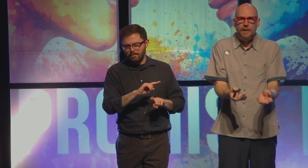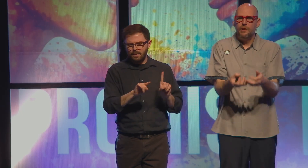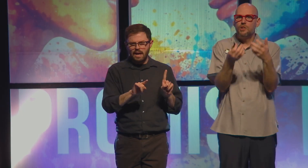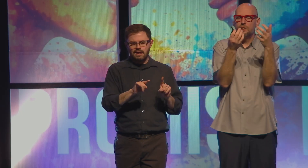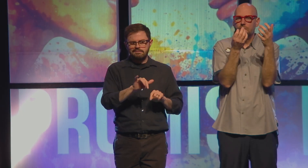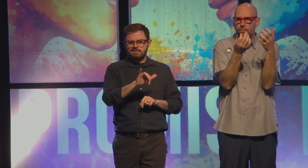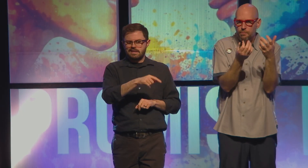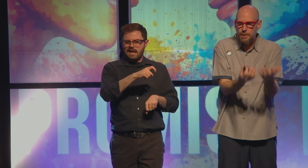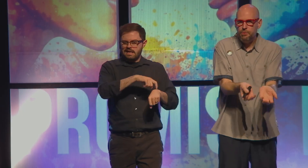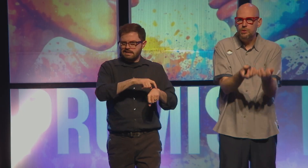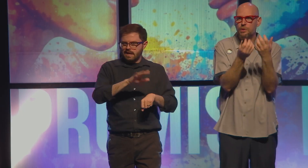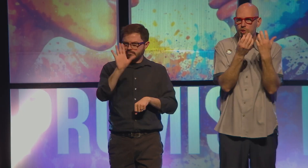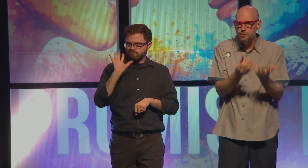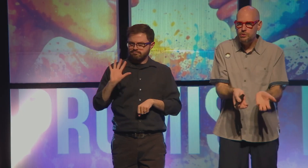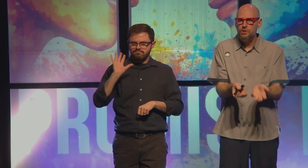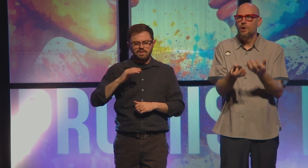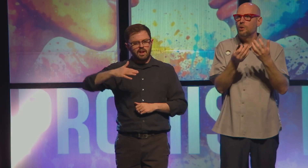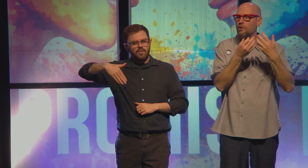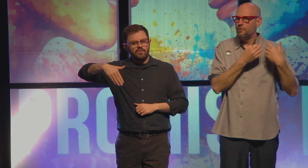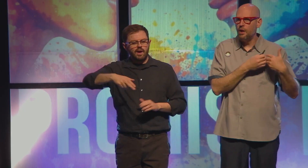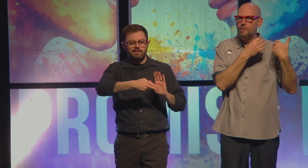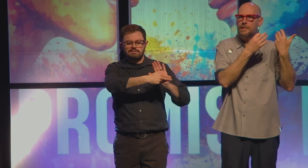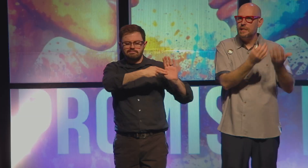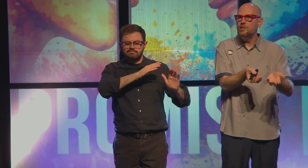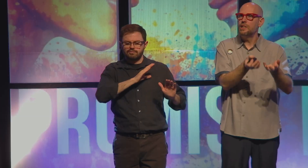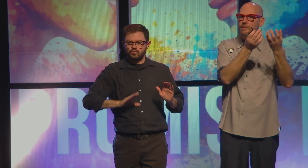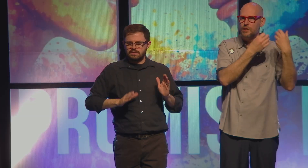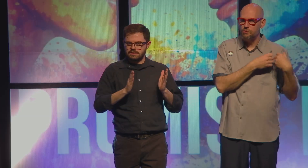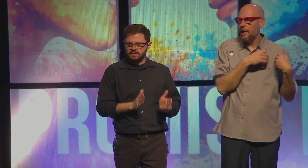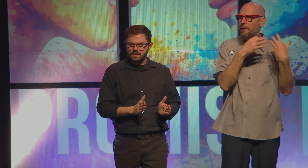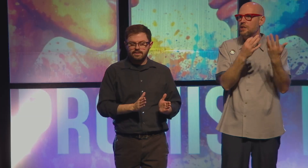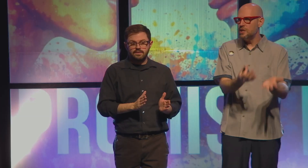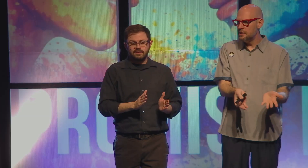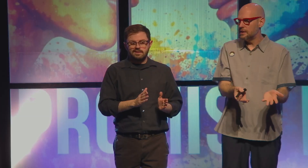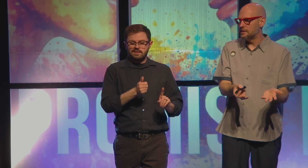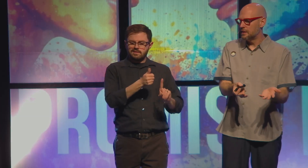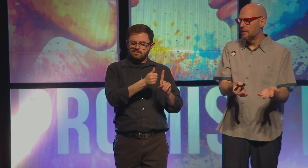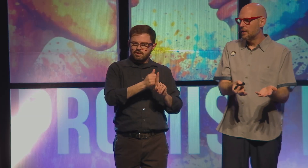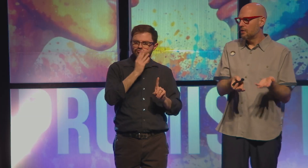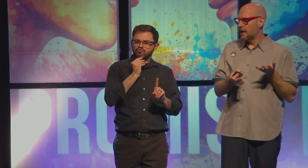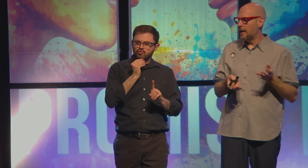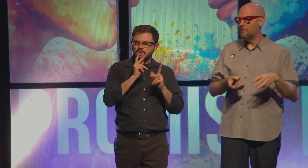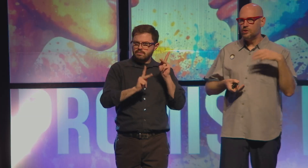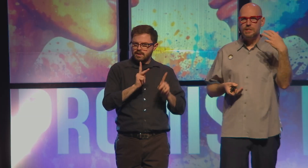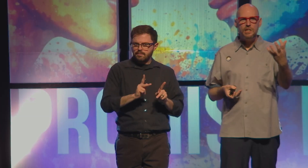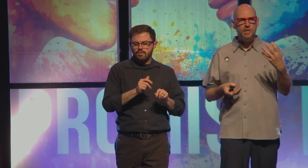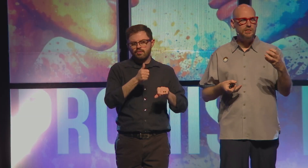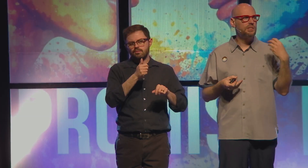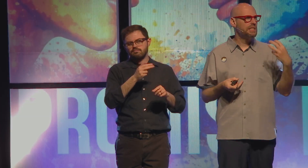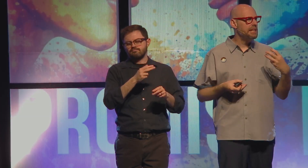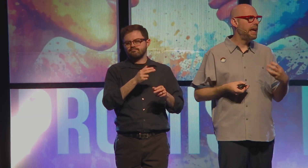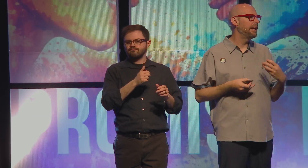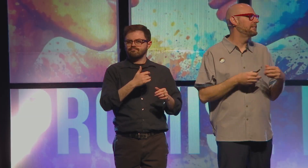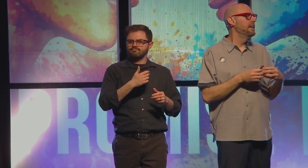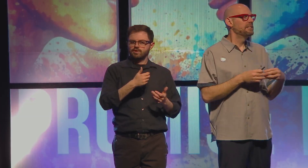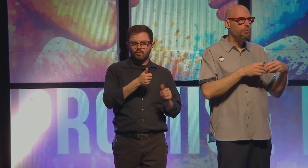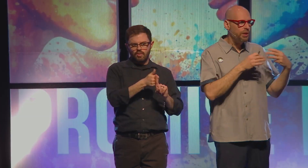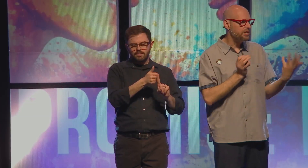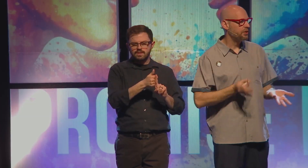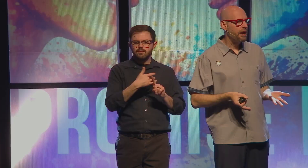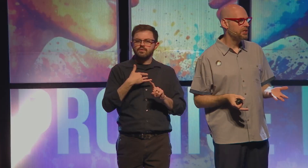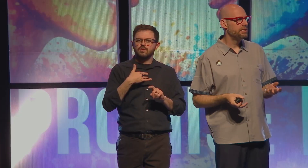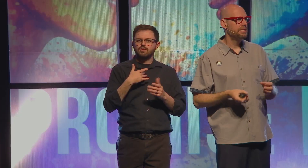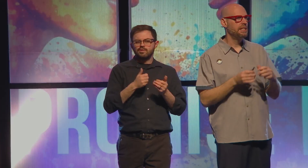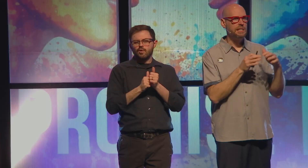Judaism. And there are just people who are Jews who are following the teachings of this Rabbi Jesus, okay? And those teachings are seen as